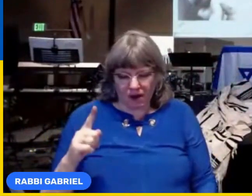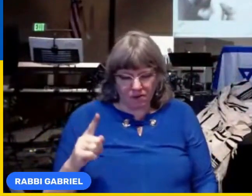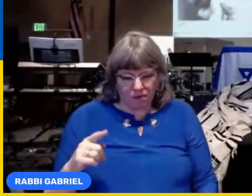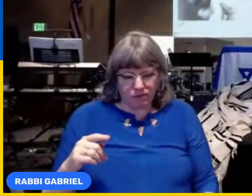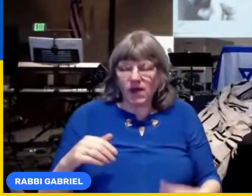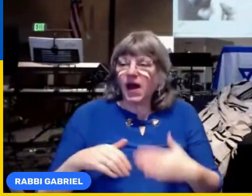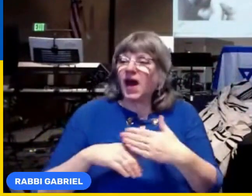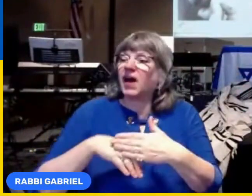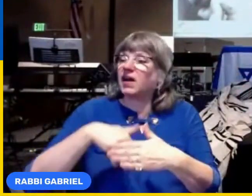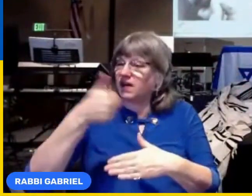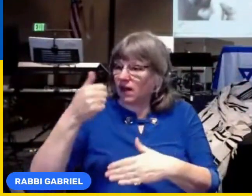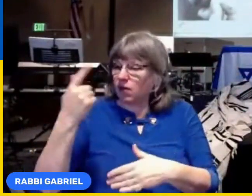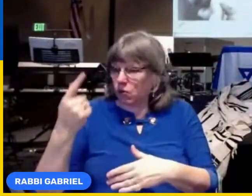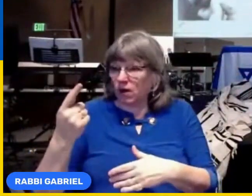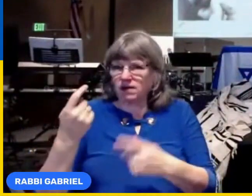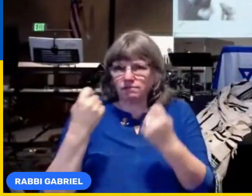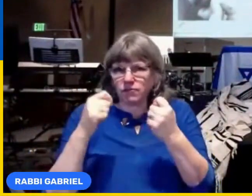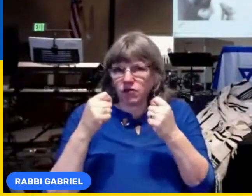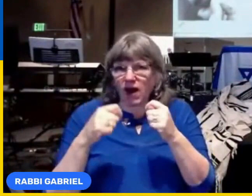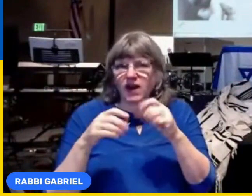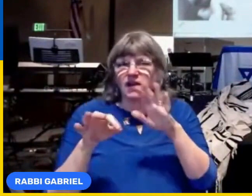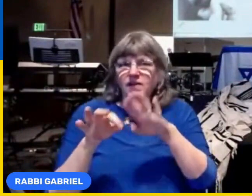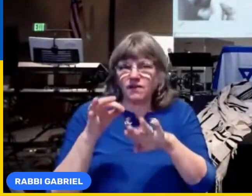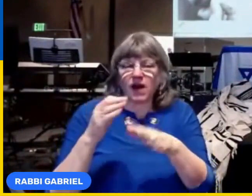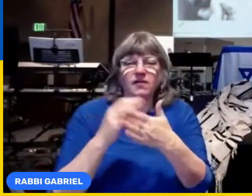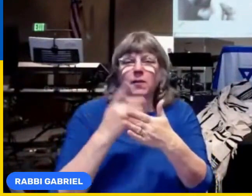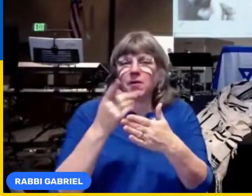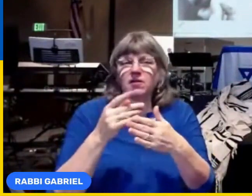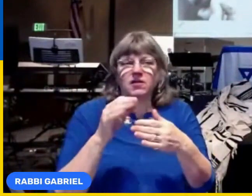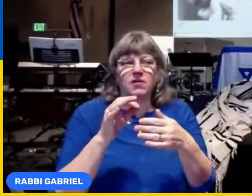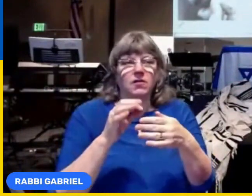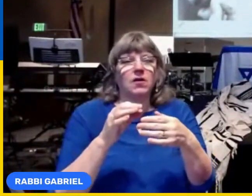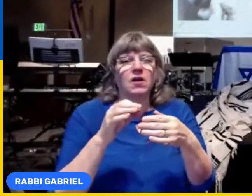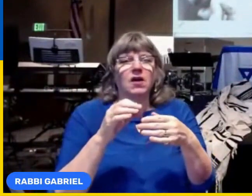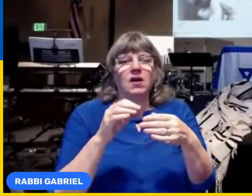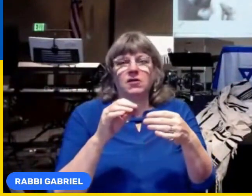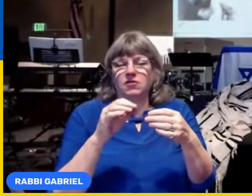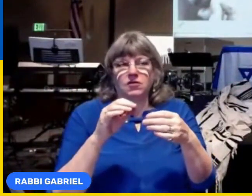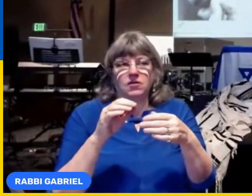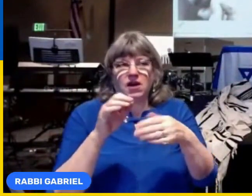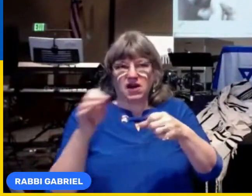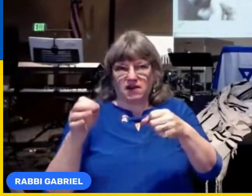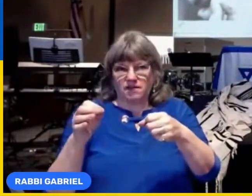new effort was made to find a sculptor who could finish the statue.